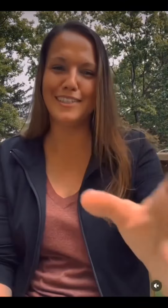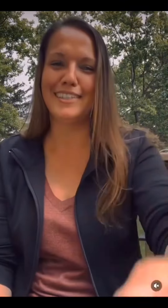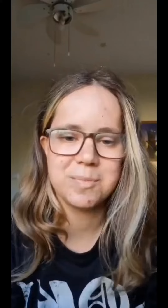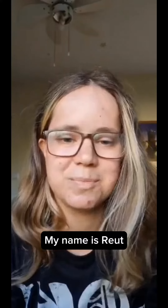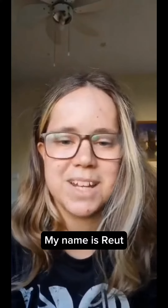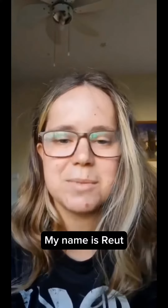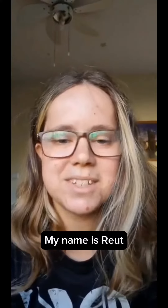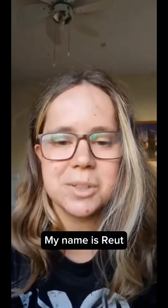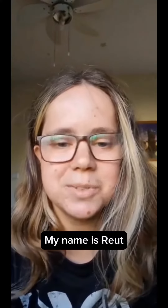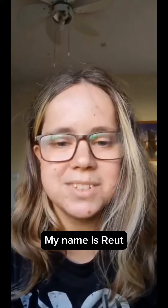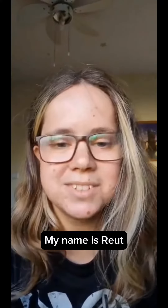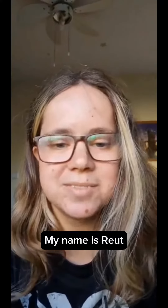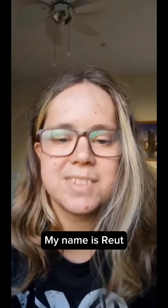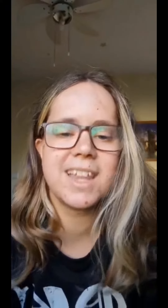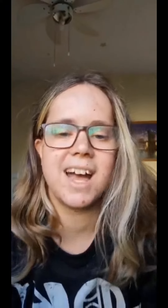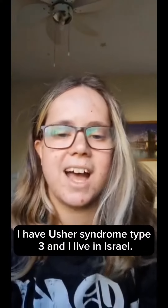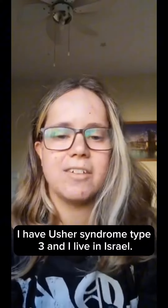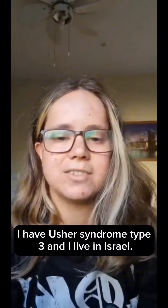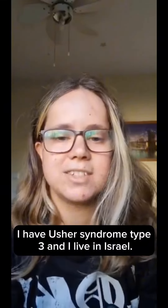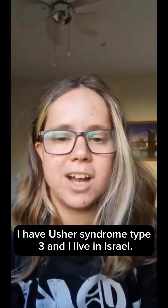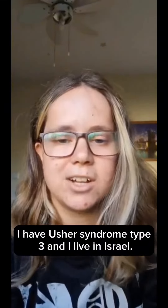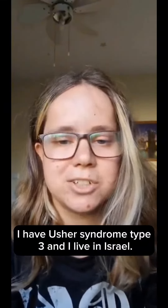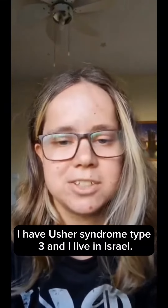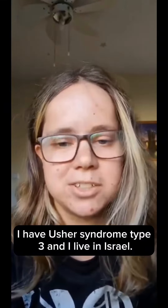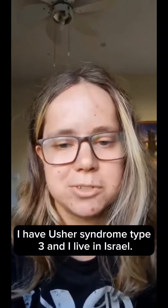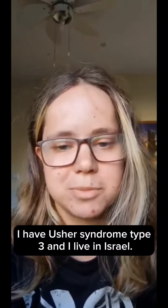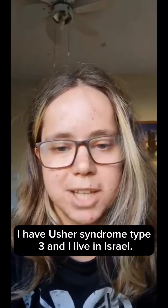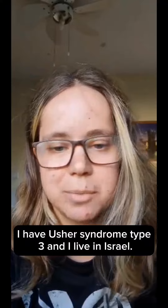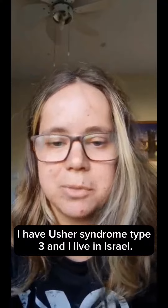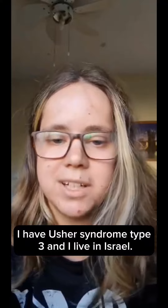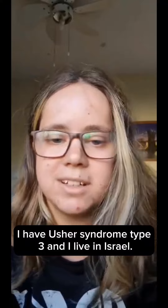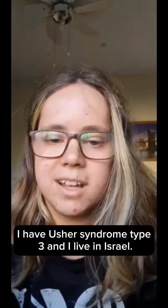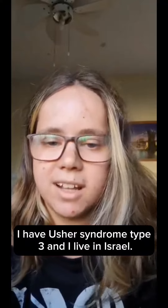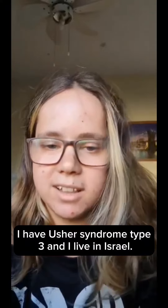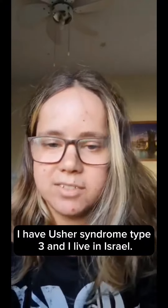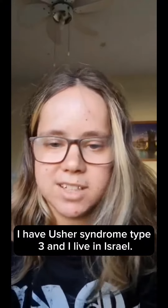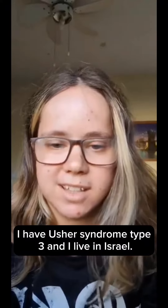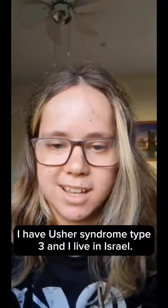My name is Rehout. I have Usher syndrome Type 3 and I live in Israel.